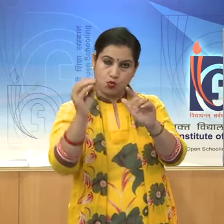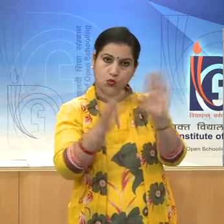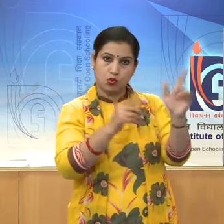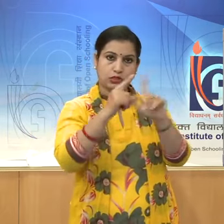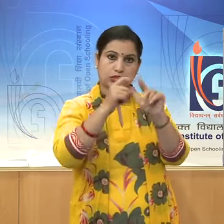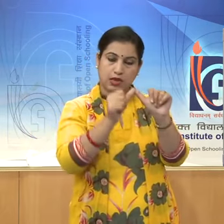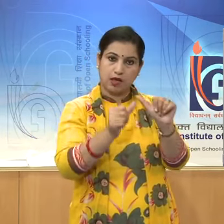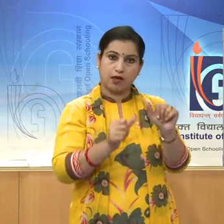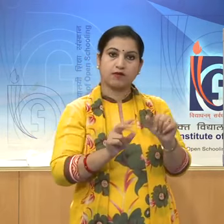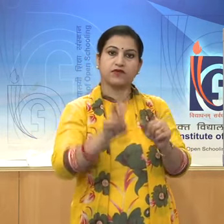lived